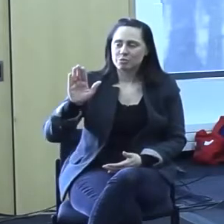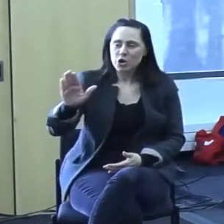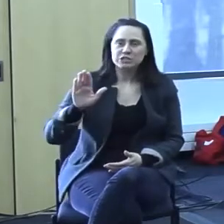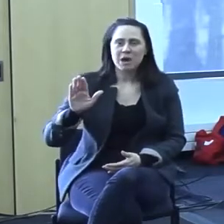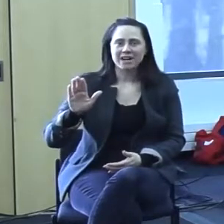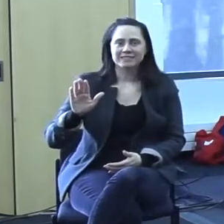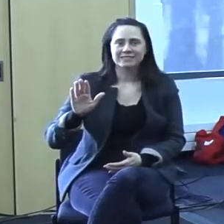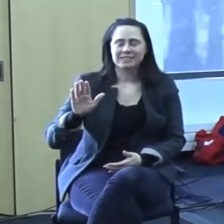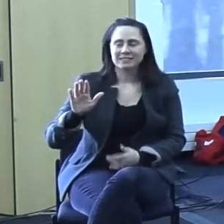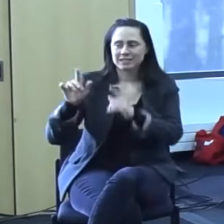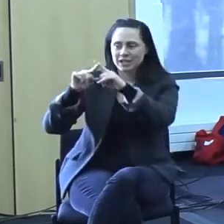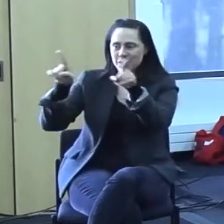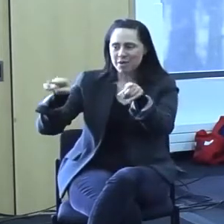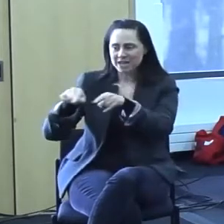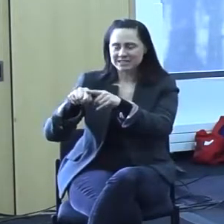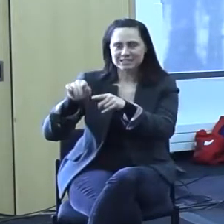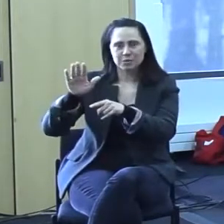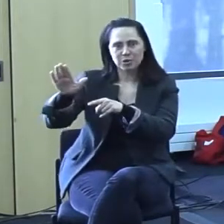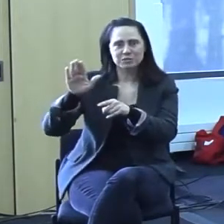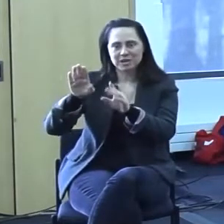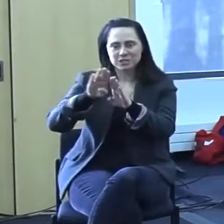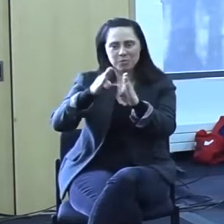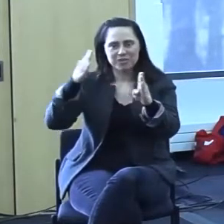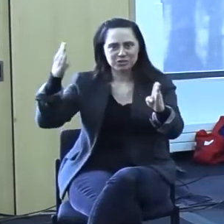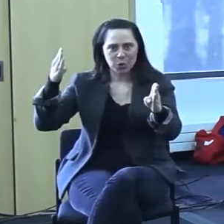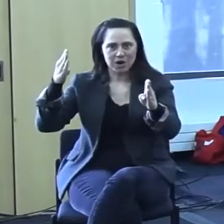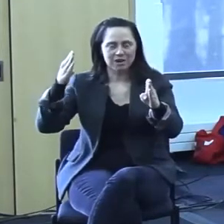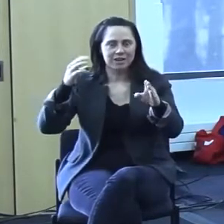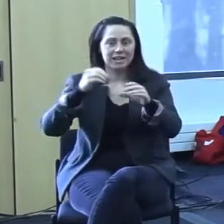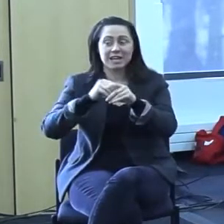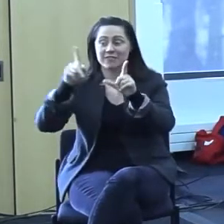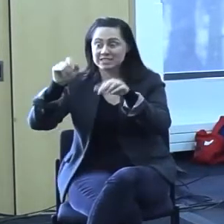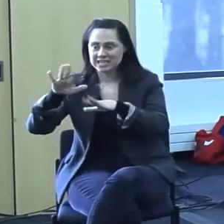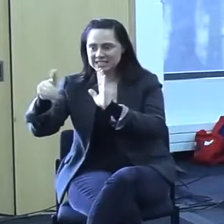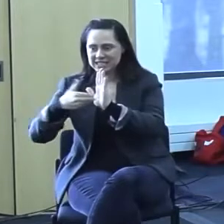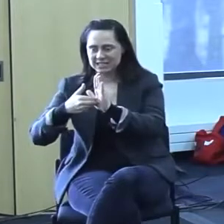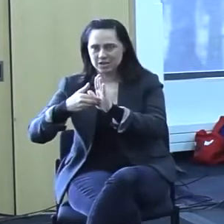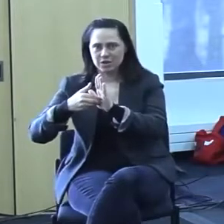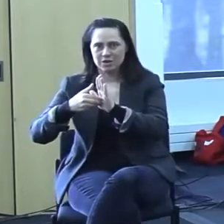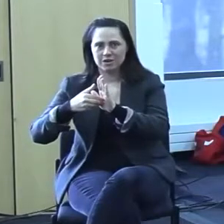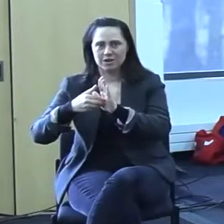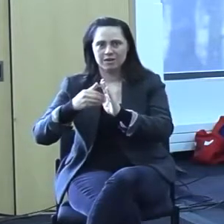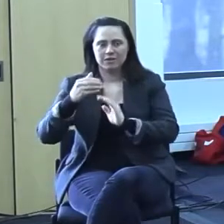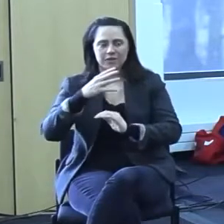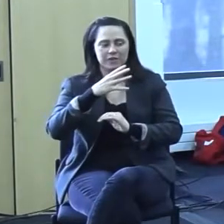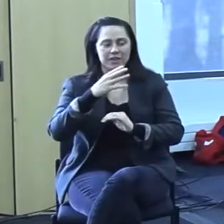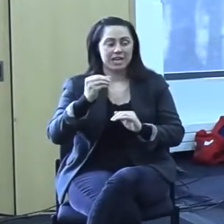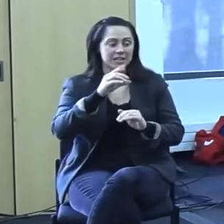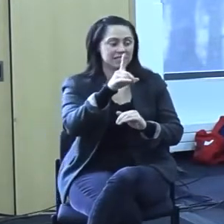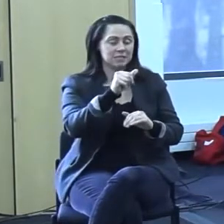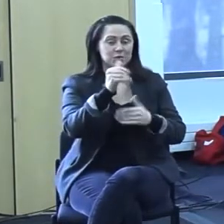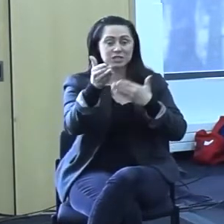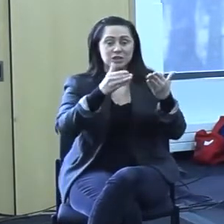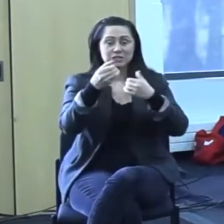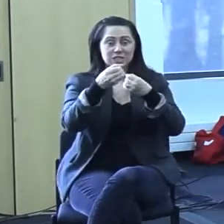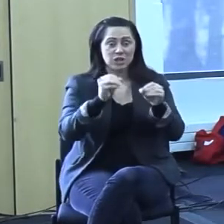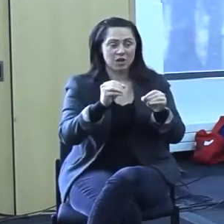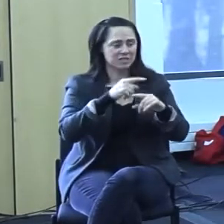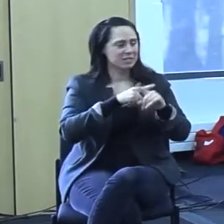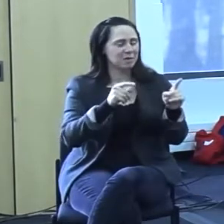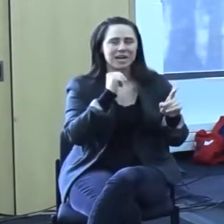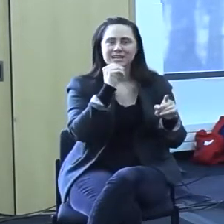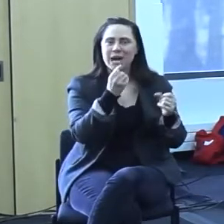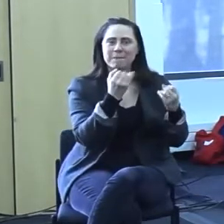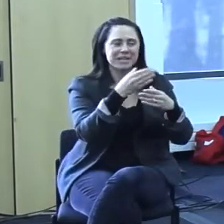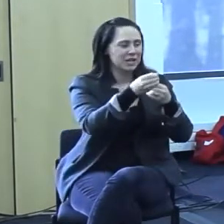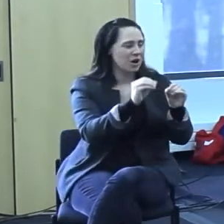buttons in a testing center and in the disability services office, but not